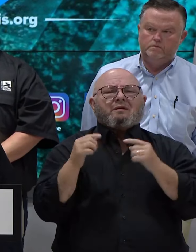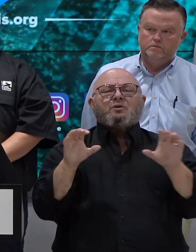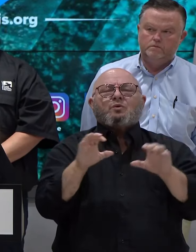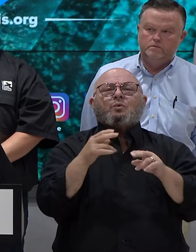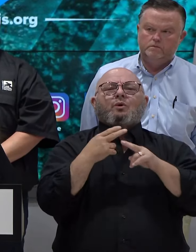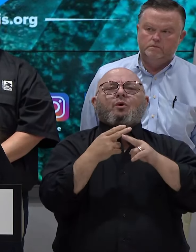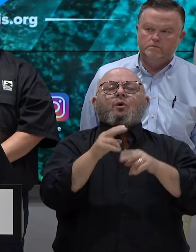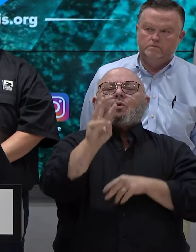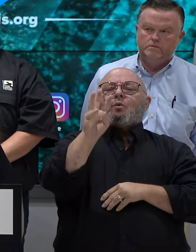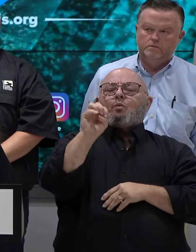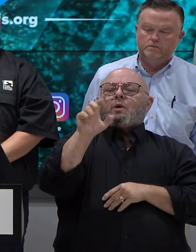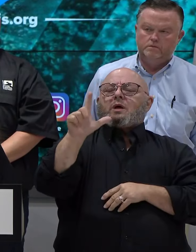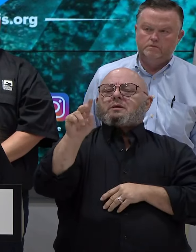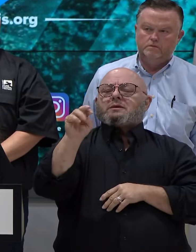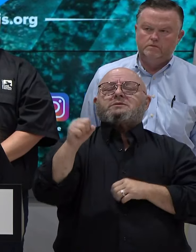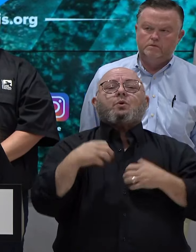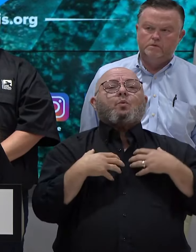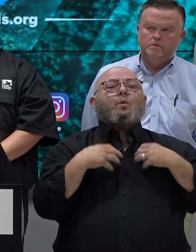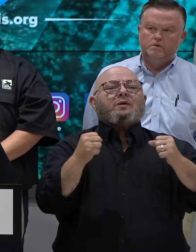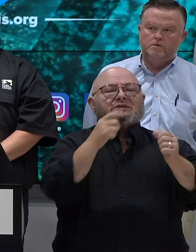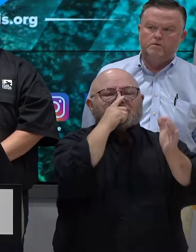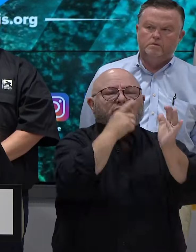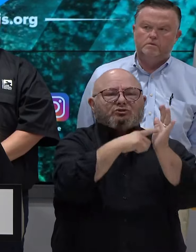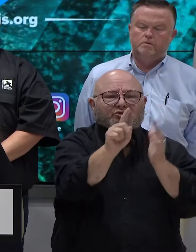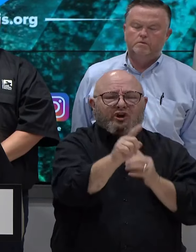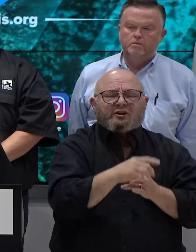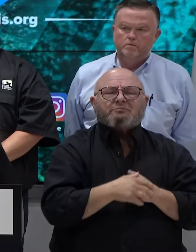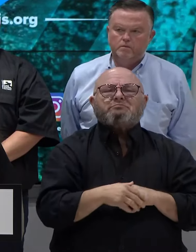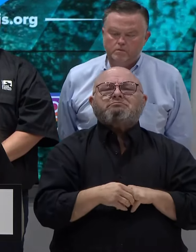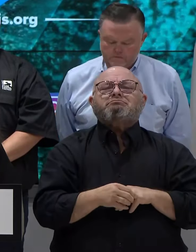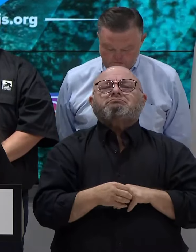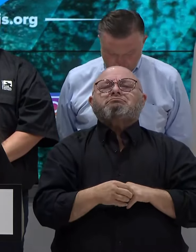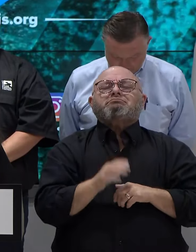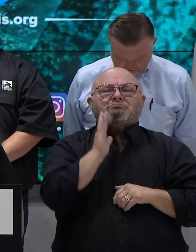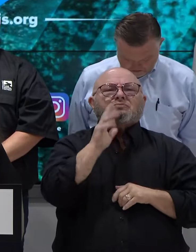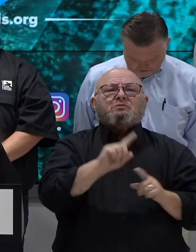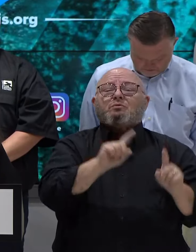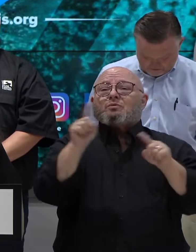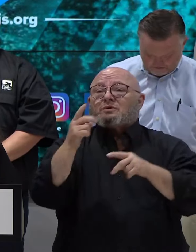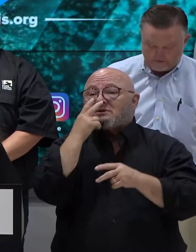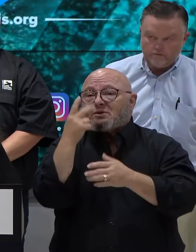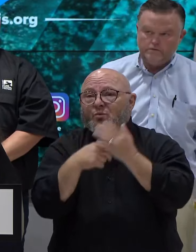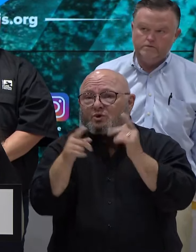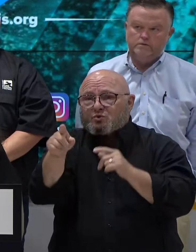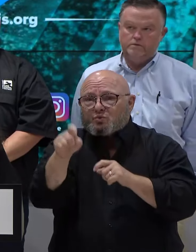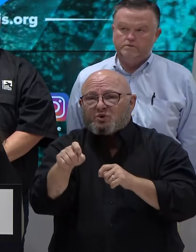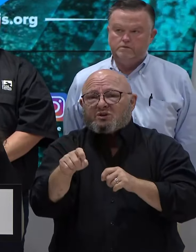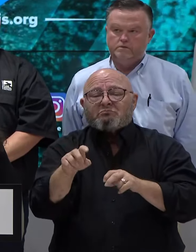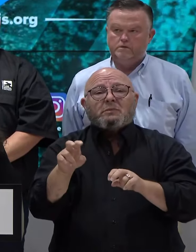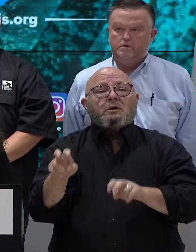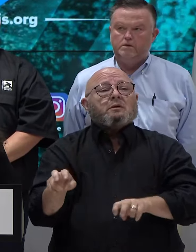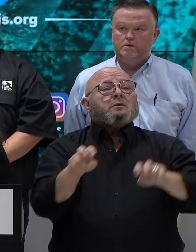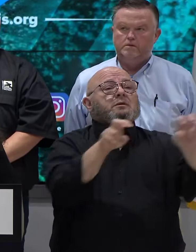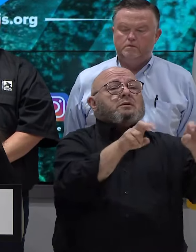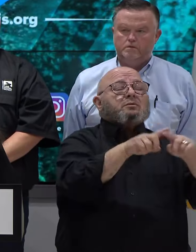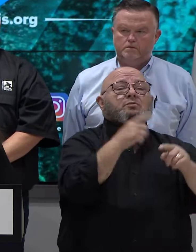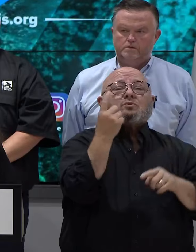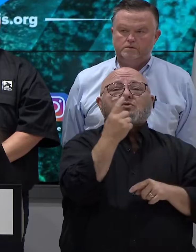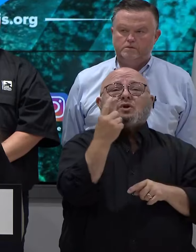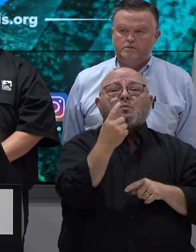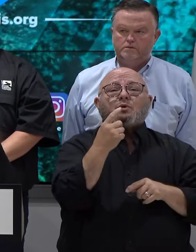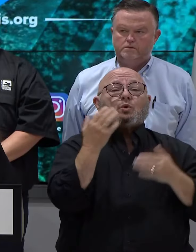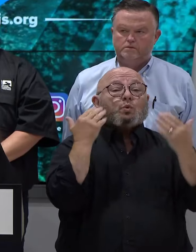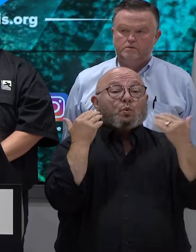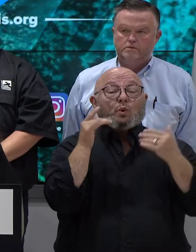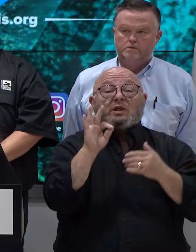checks all day, and they'll go out there, they'll see what you need, they'll transport you somewhere cool if that's the answer,